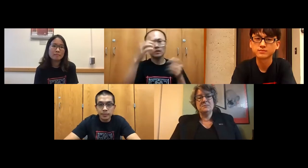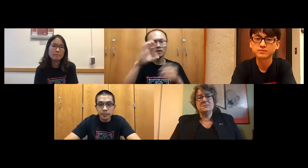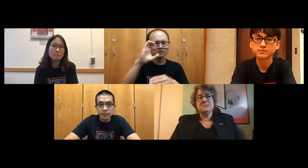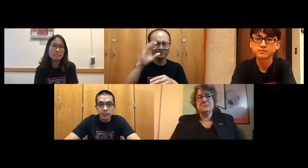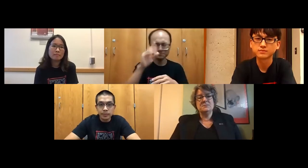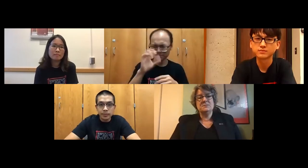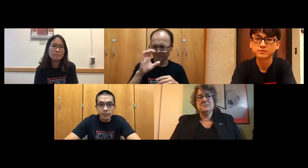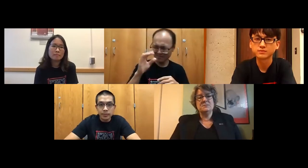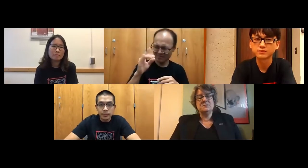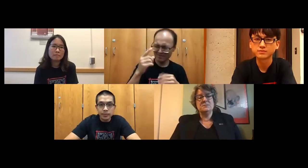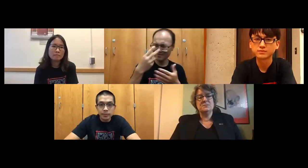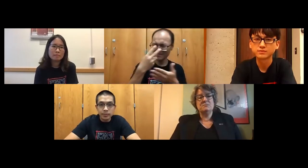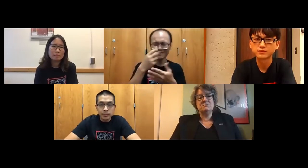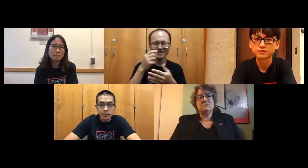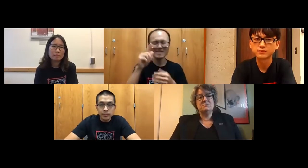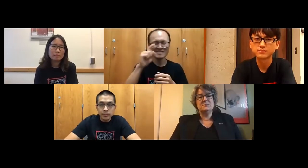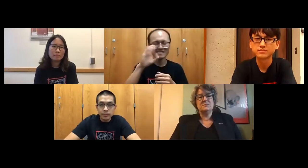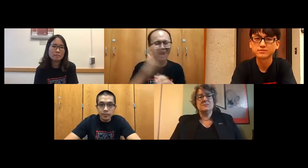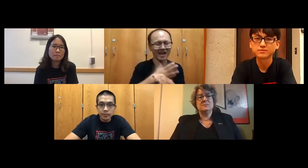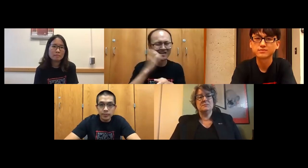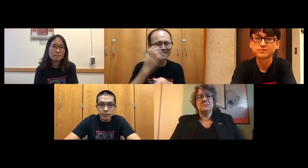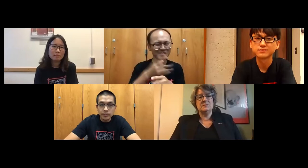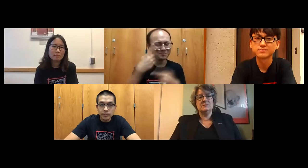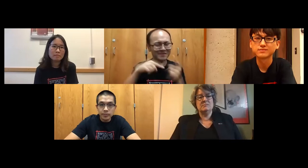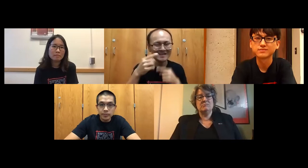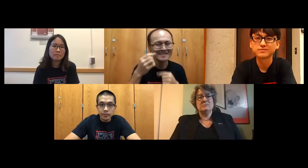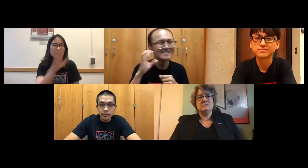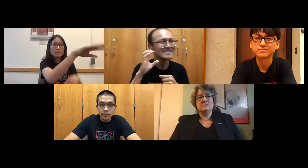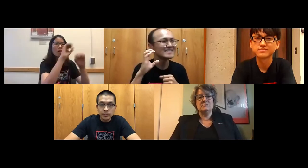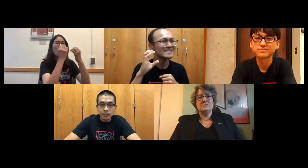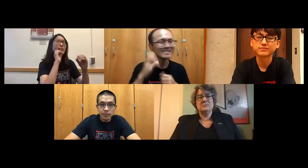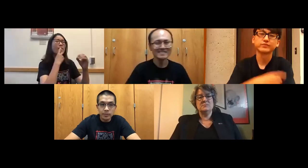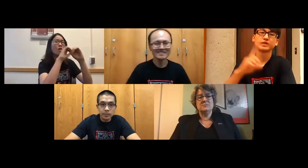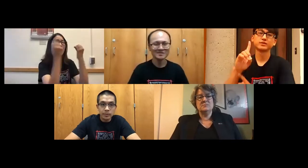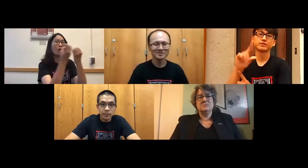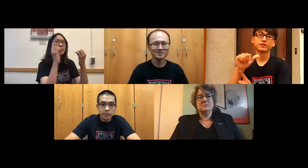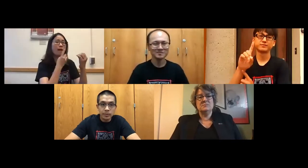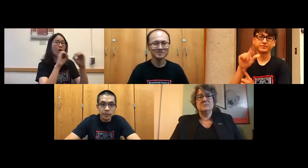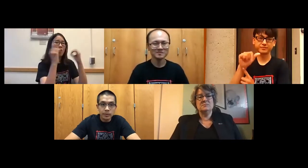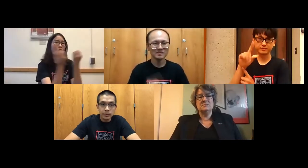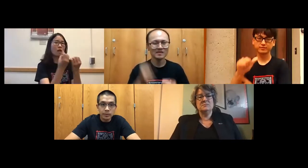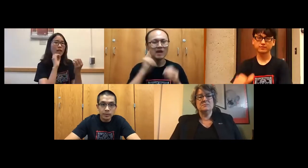Before I studied my master's degree, one second. Can you back up